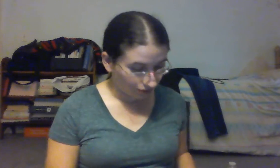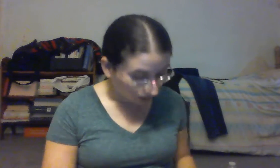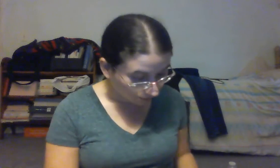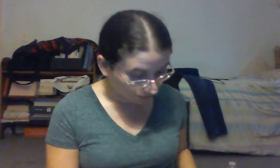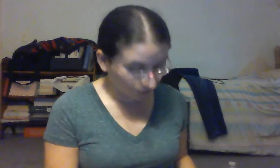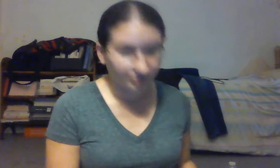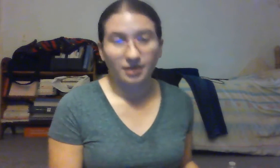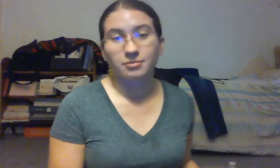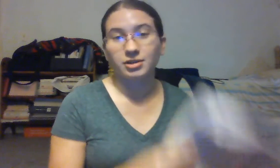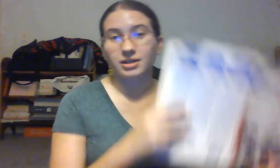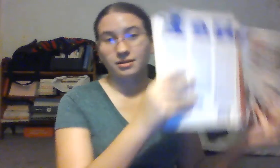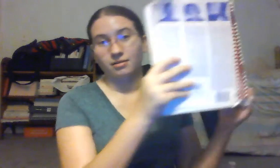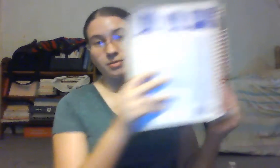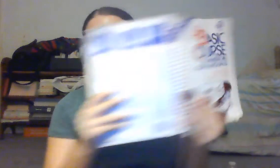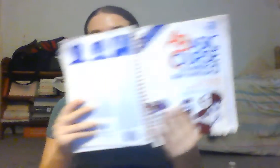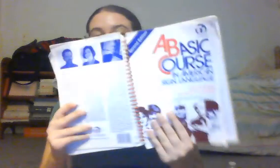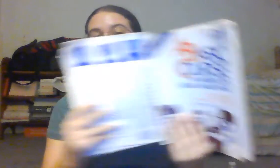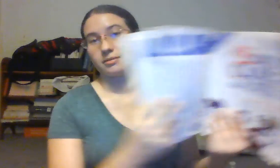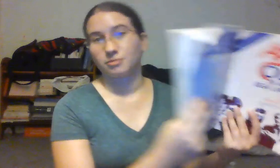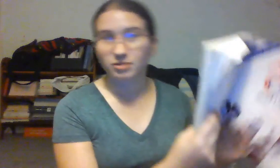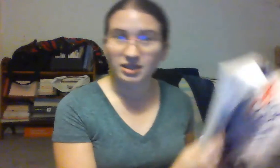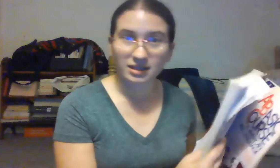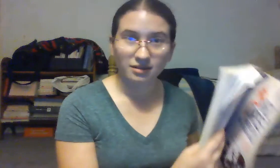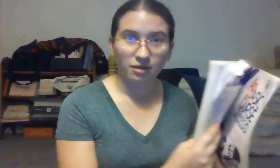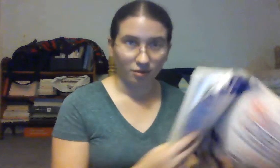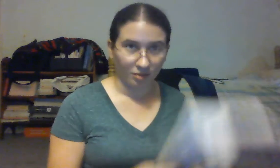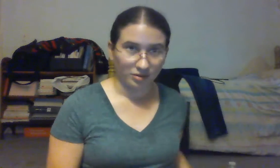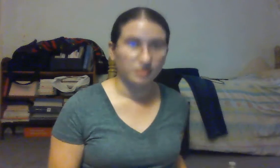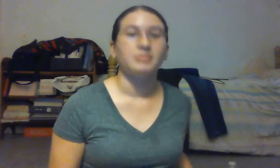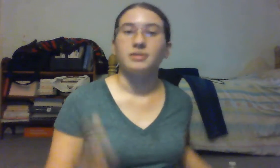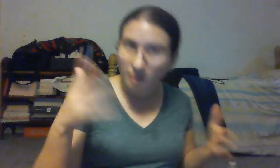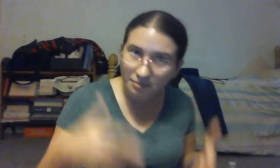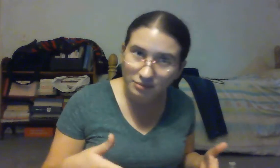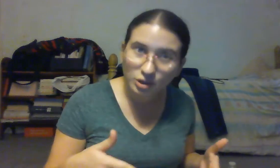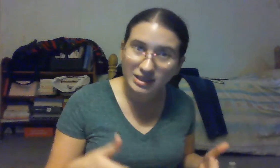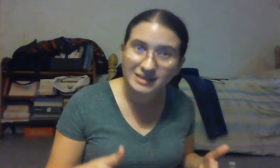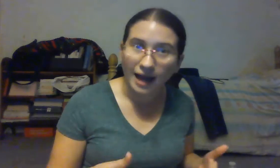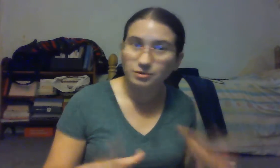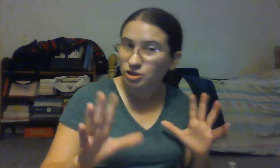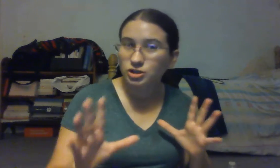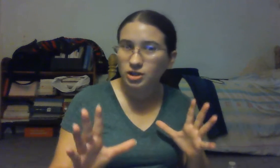Some verbs, I'm reading, the book is right here. I'm reading the book. So I'm looking down, just so you